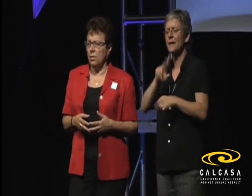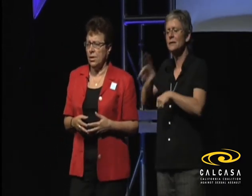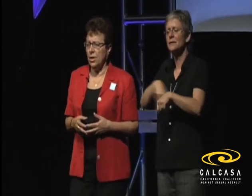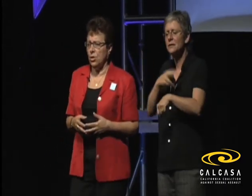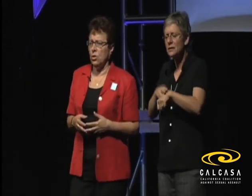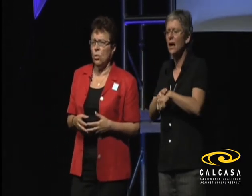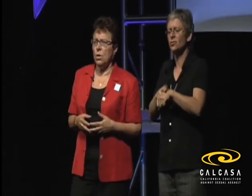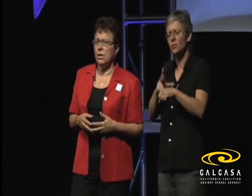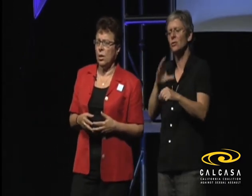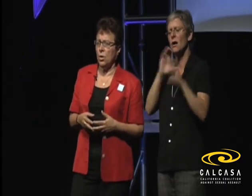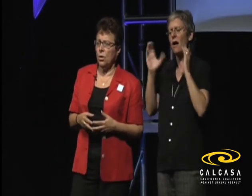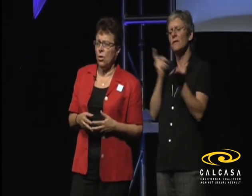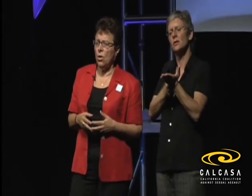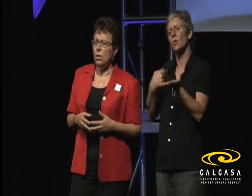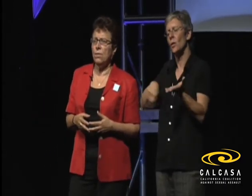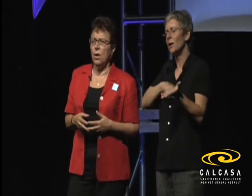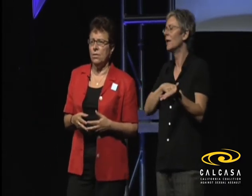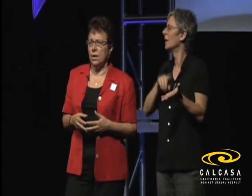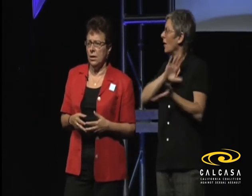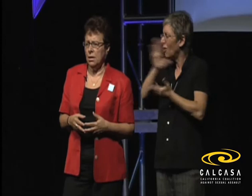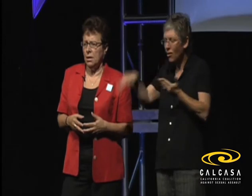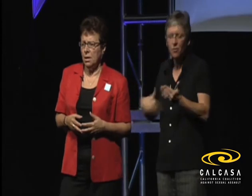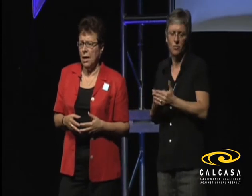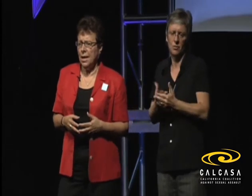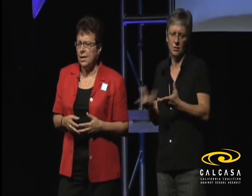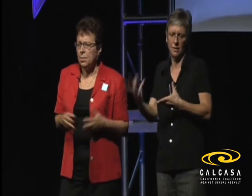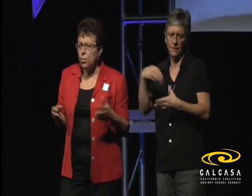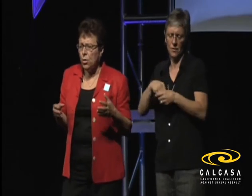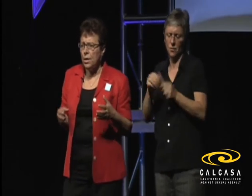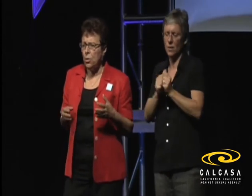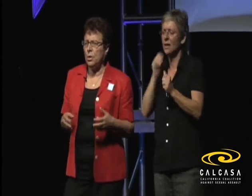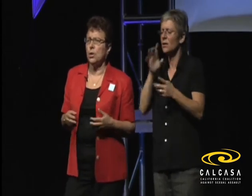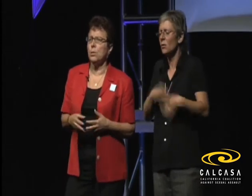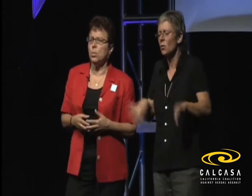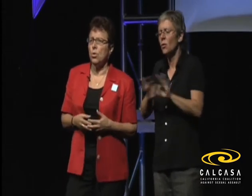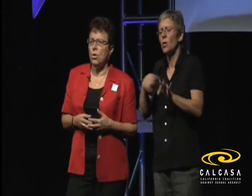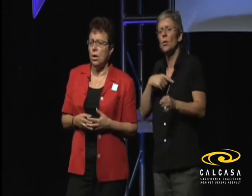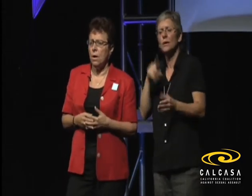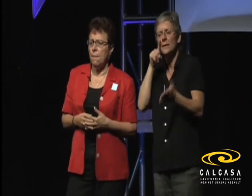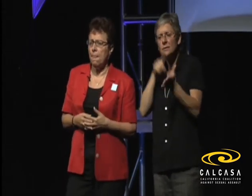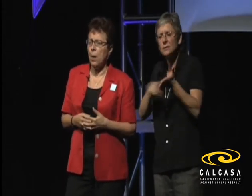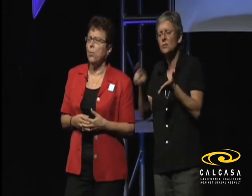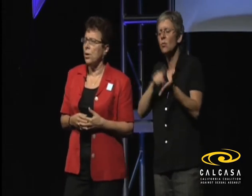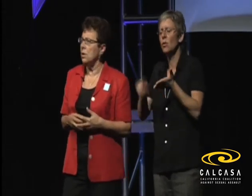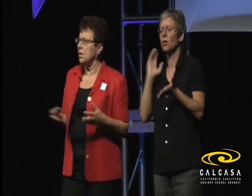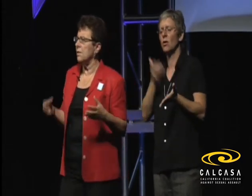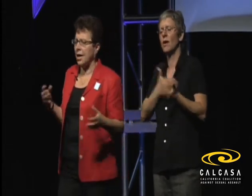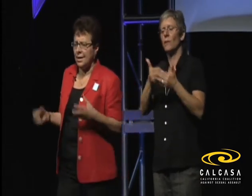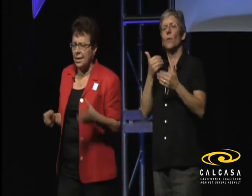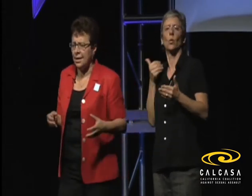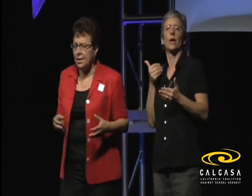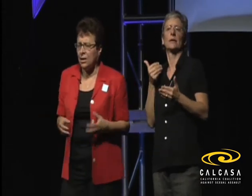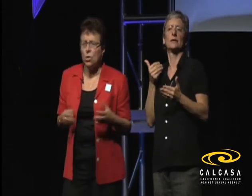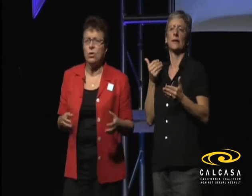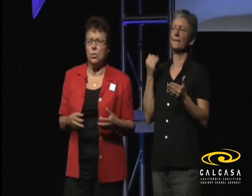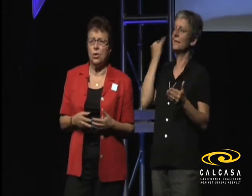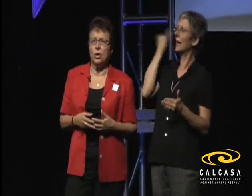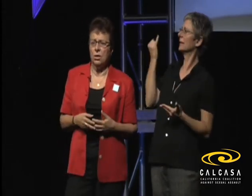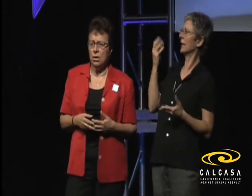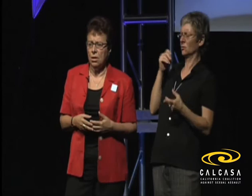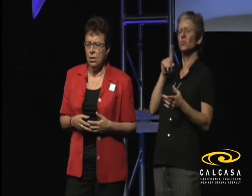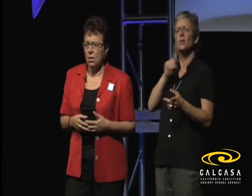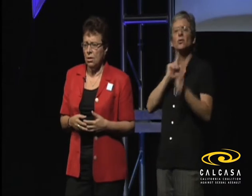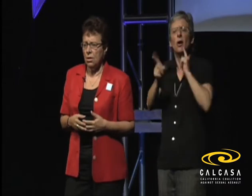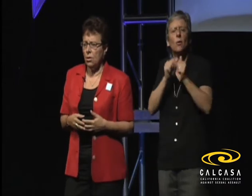national conversations are ones that we are all involved in, and it is important that we explore our preconceived ideas and talk to